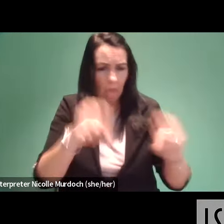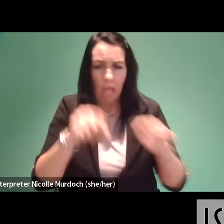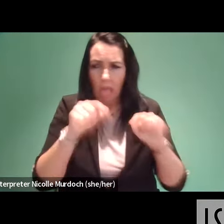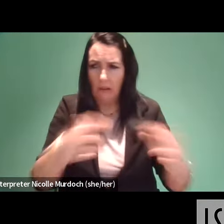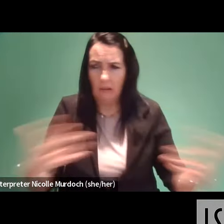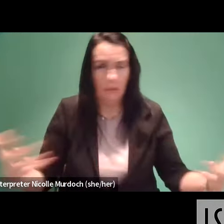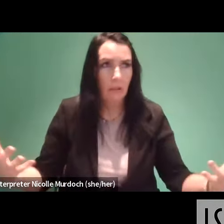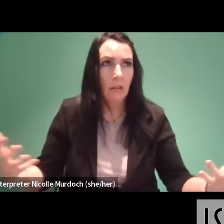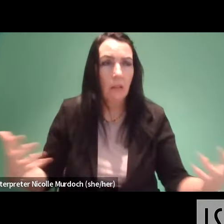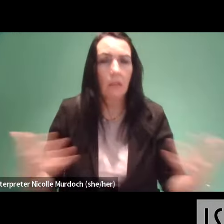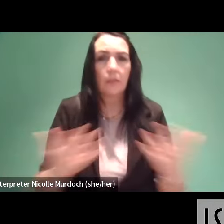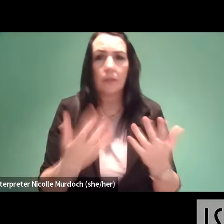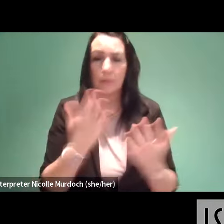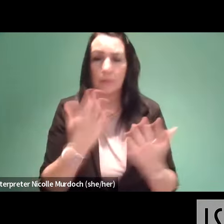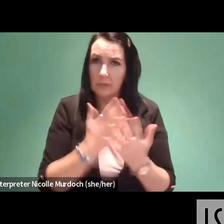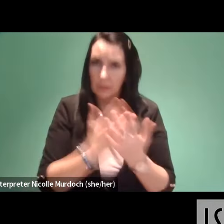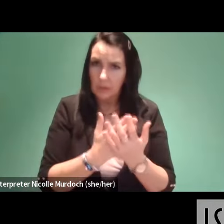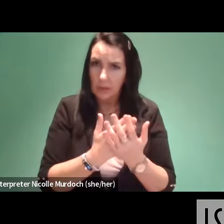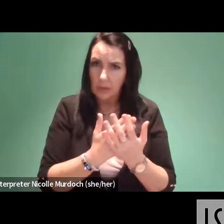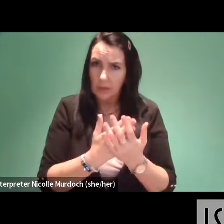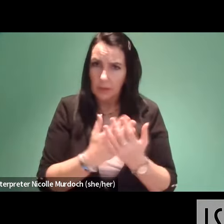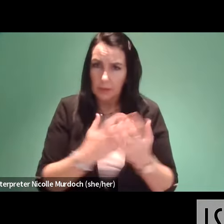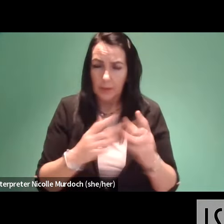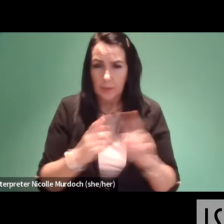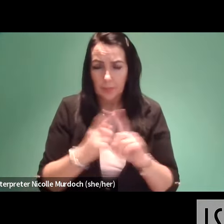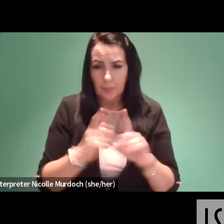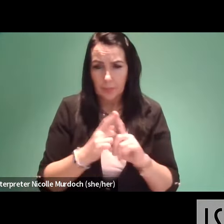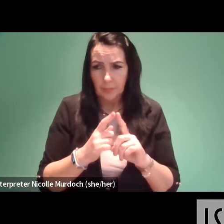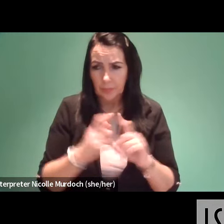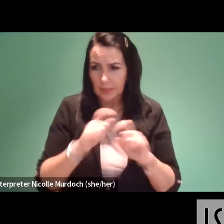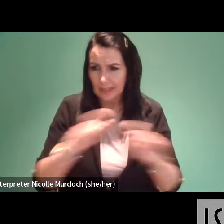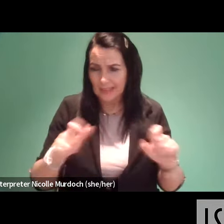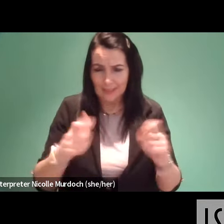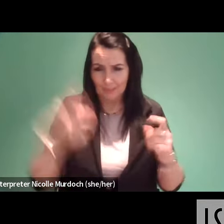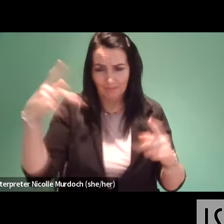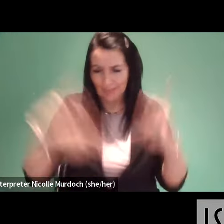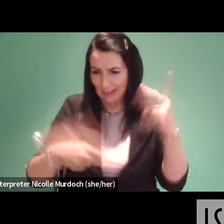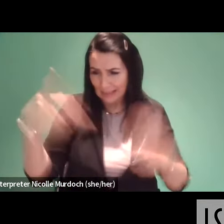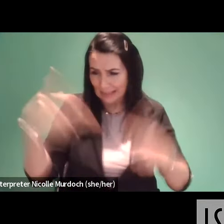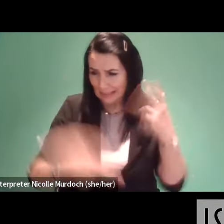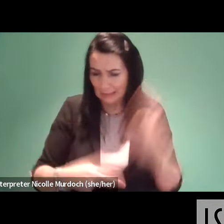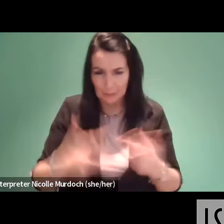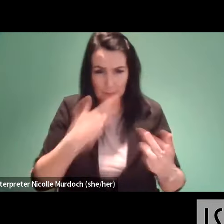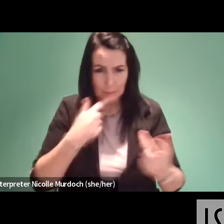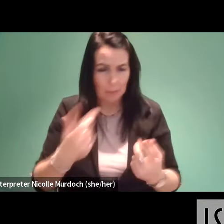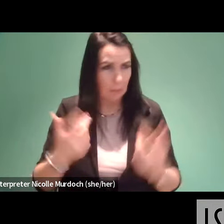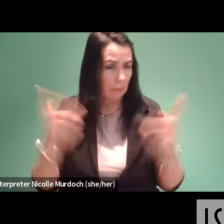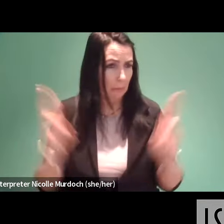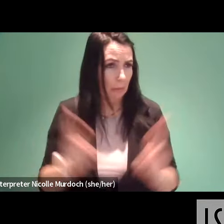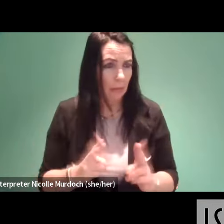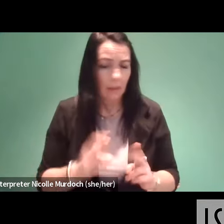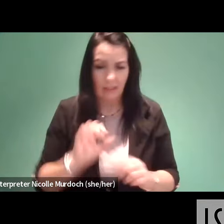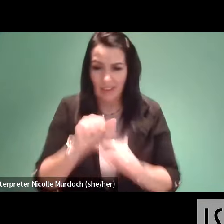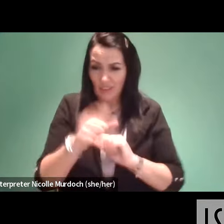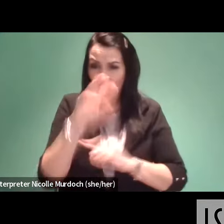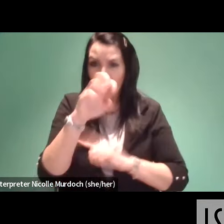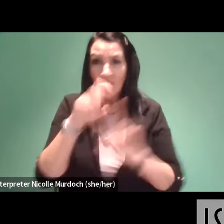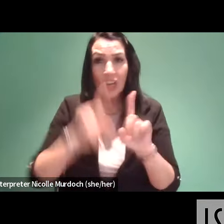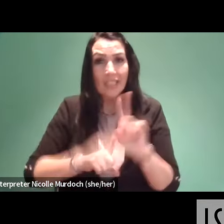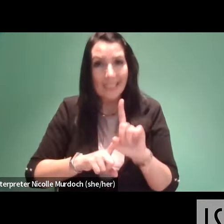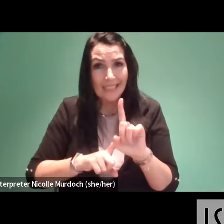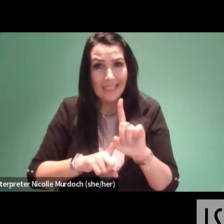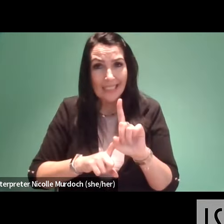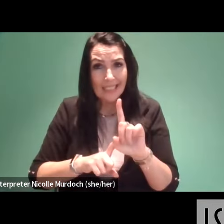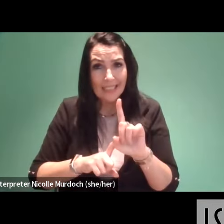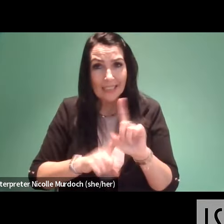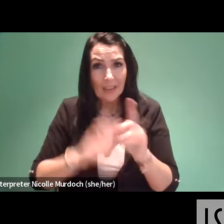only kind of, you know, continuing austerity for many people, but this comes after 13 years of